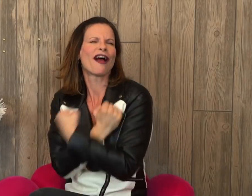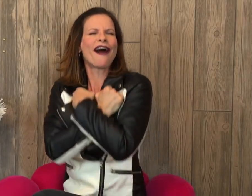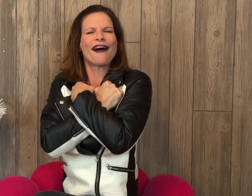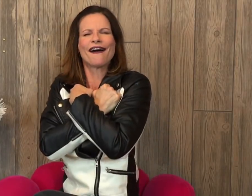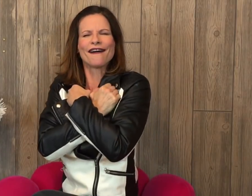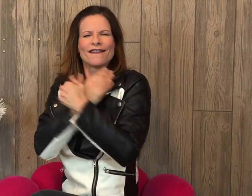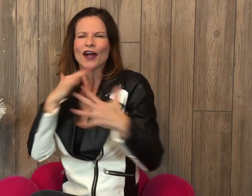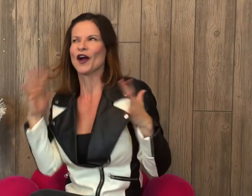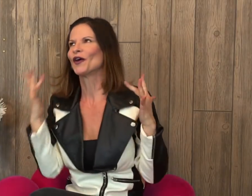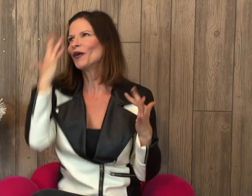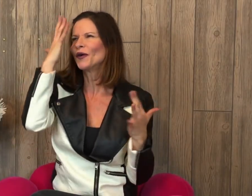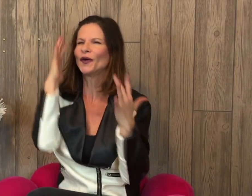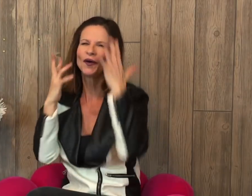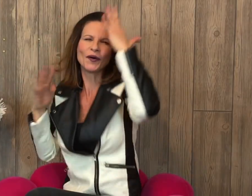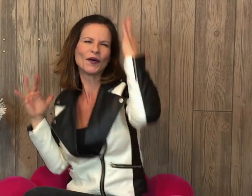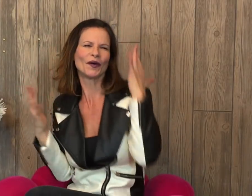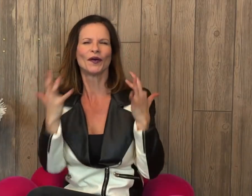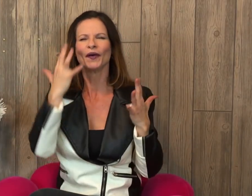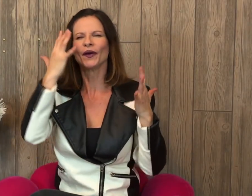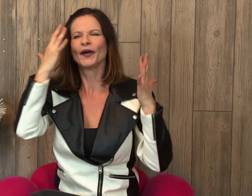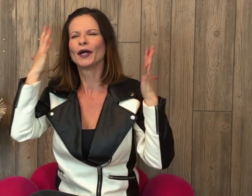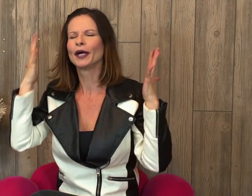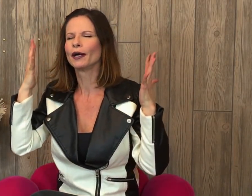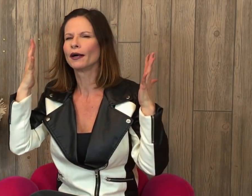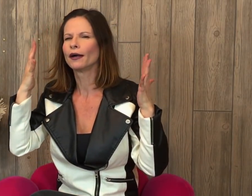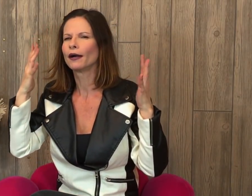That kind of love is the first stage of love.